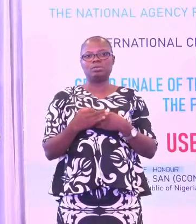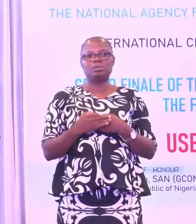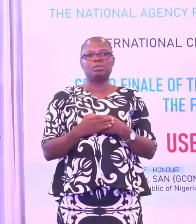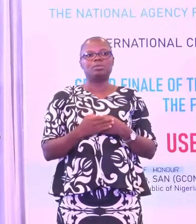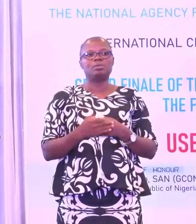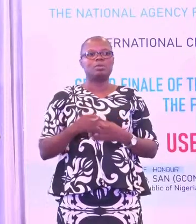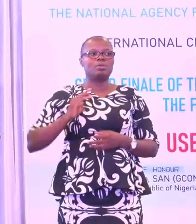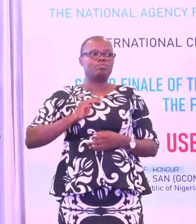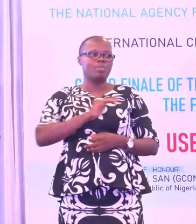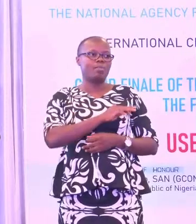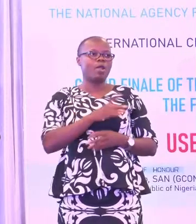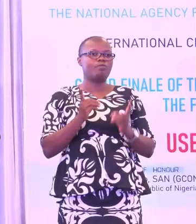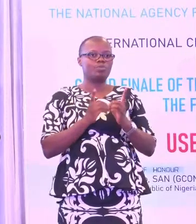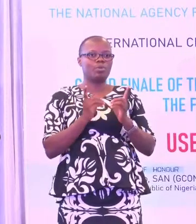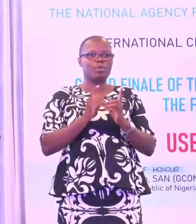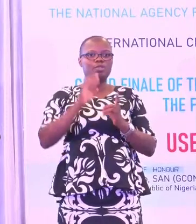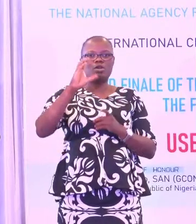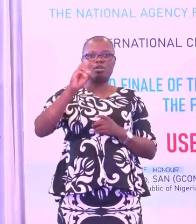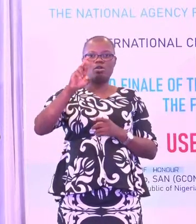members of the Diplomatic Corps,